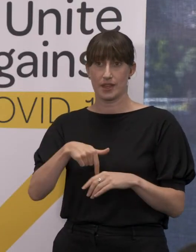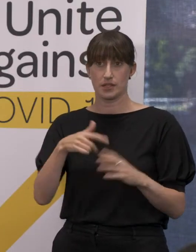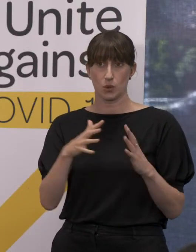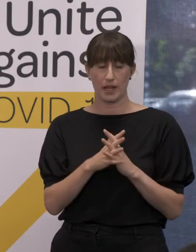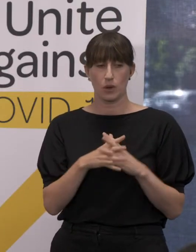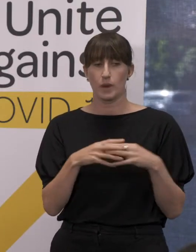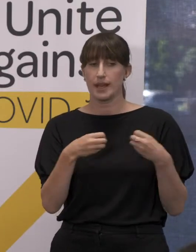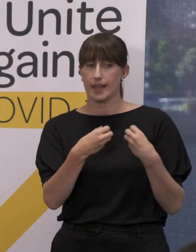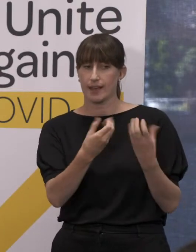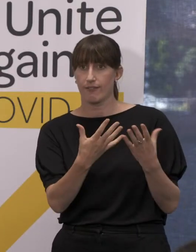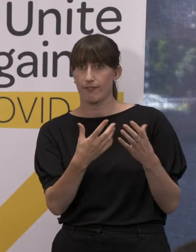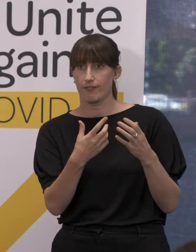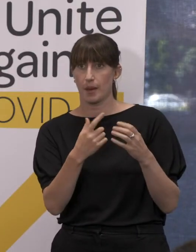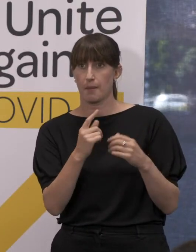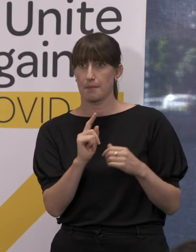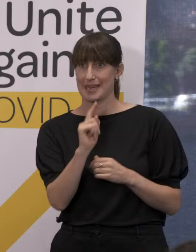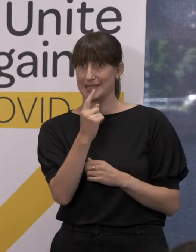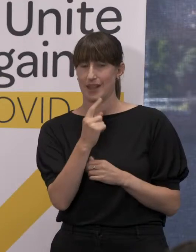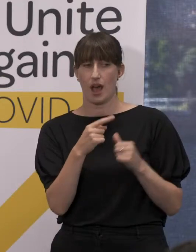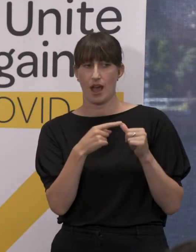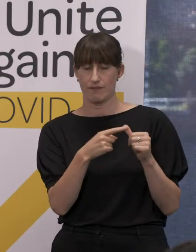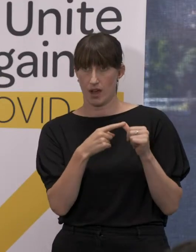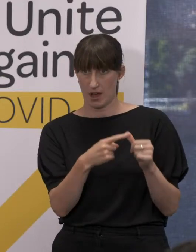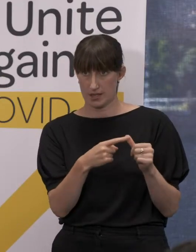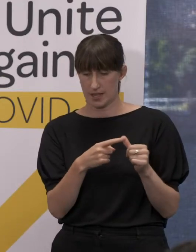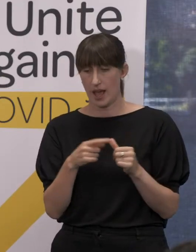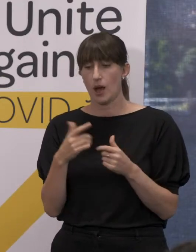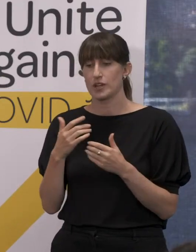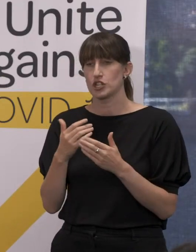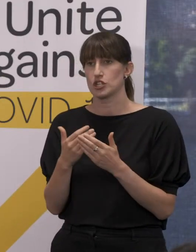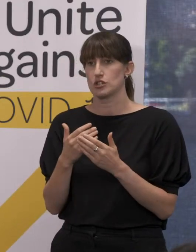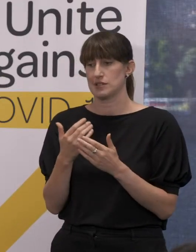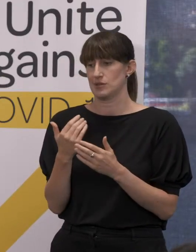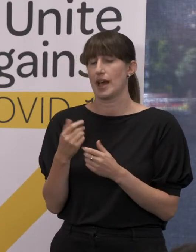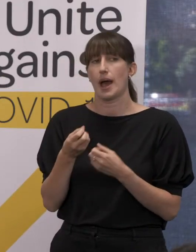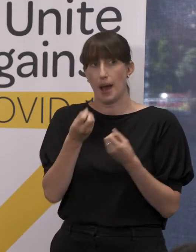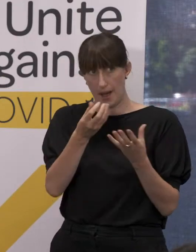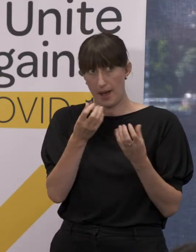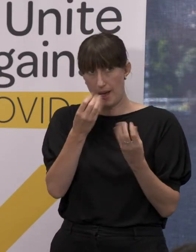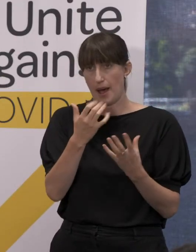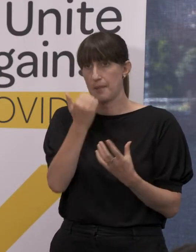updated that based on the numbers that we've seen this morning as well. What was your advice?